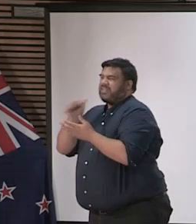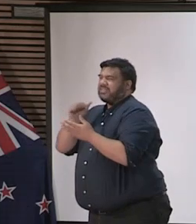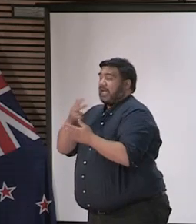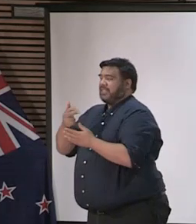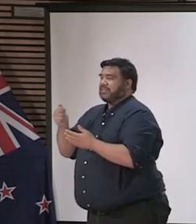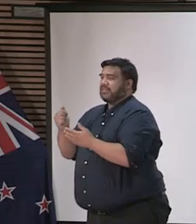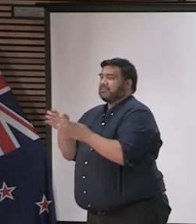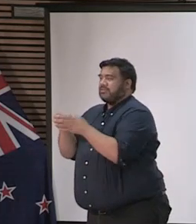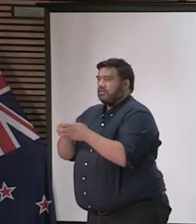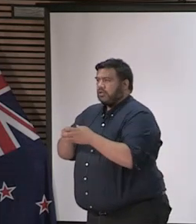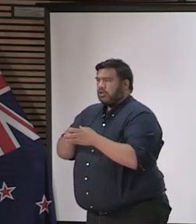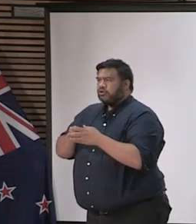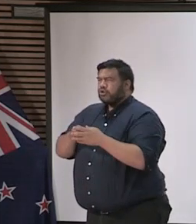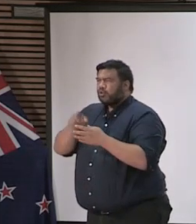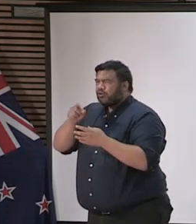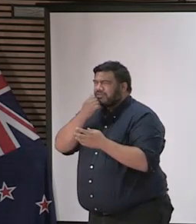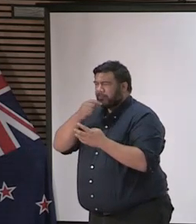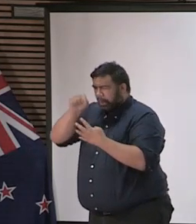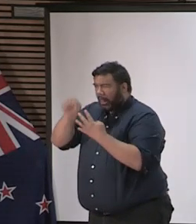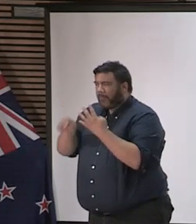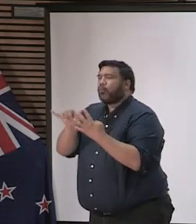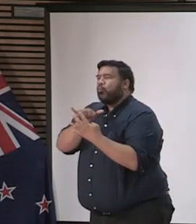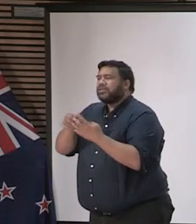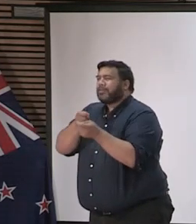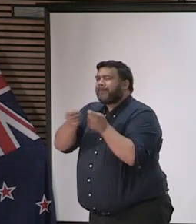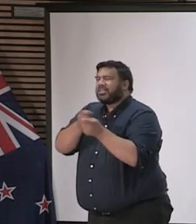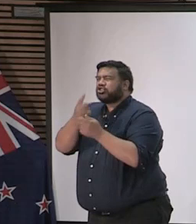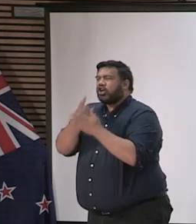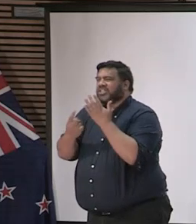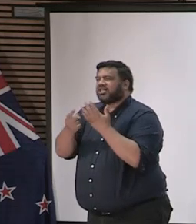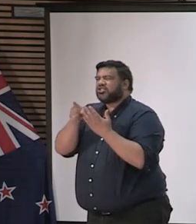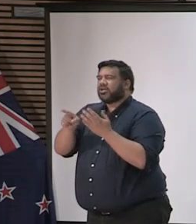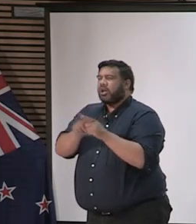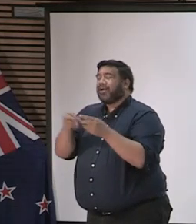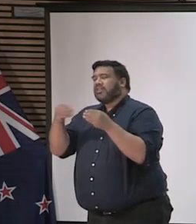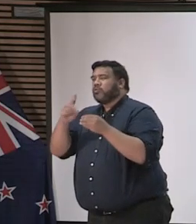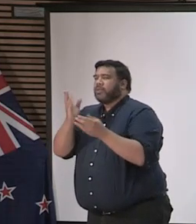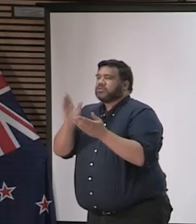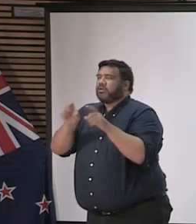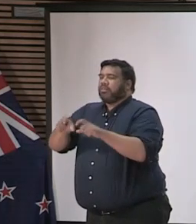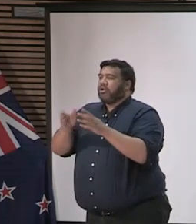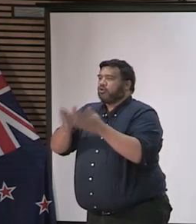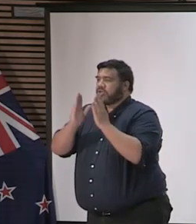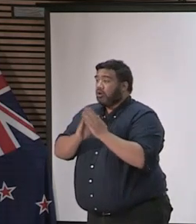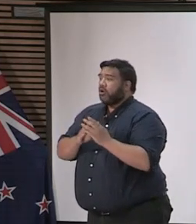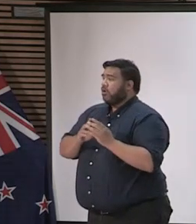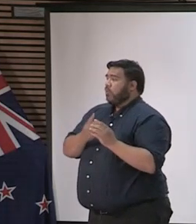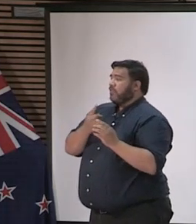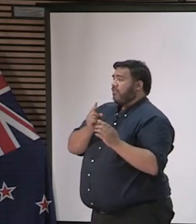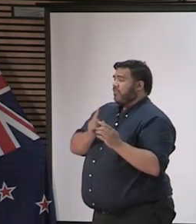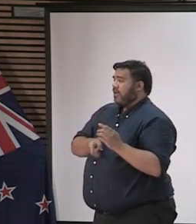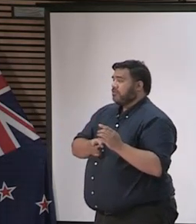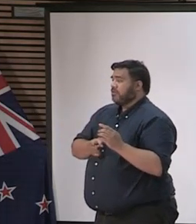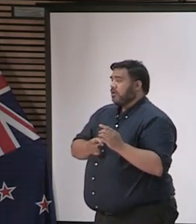managed isolation, the two numbers? Sorry, in managed isolation, we've got 1,952.